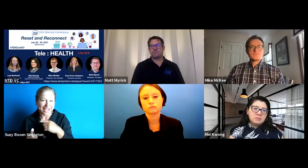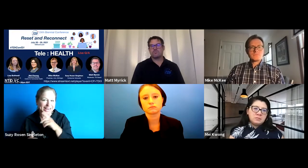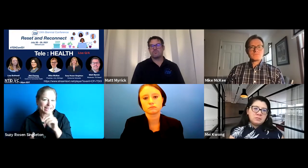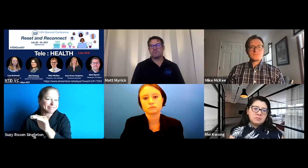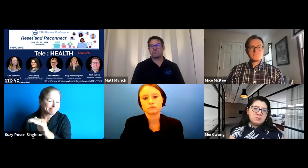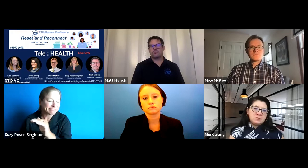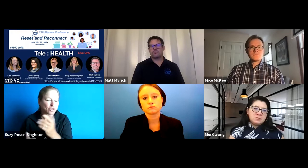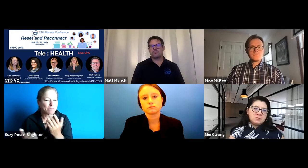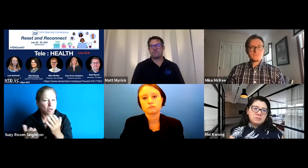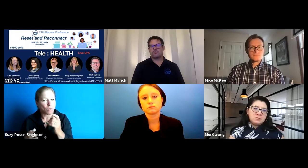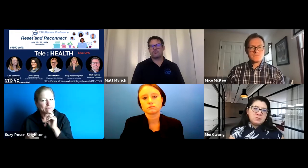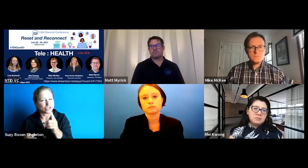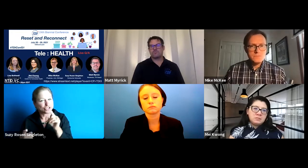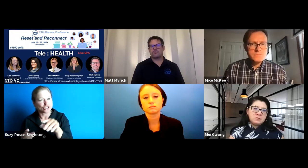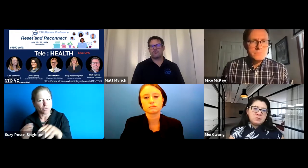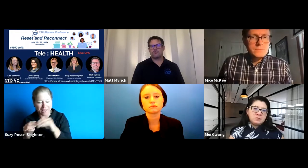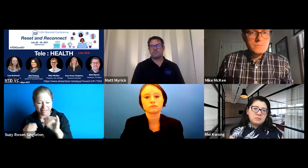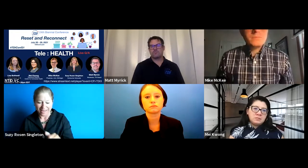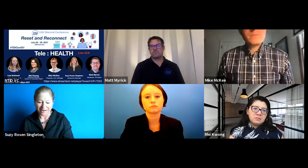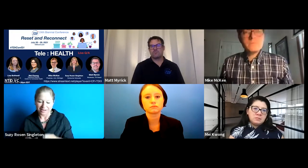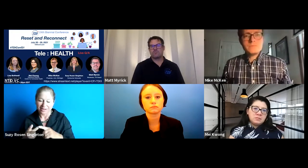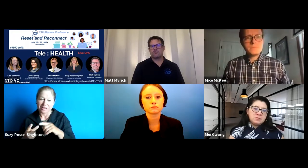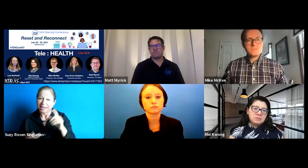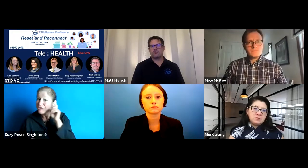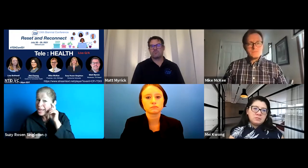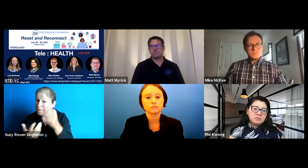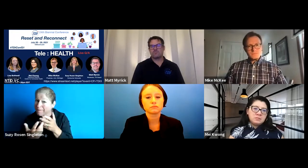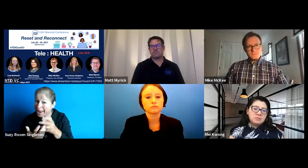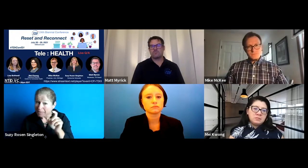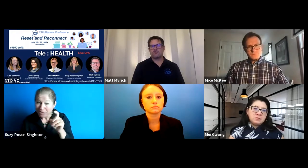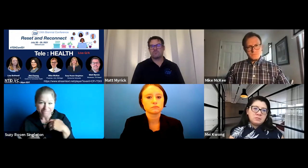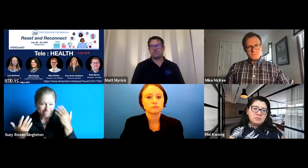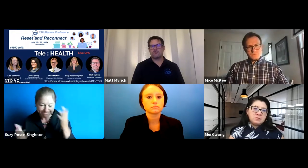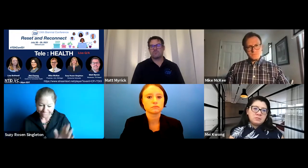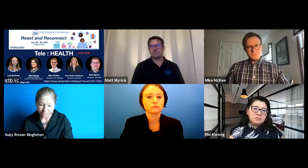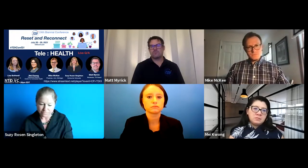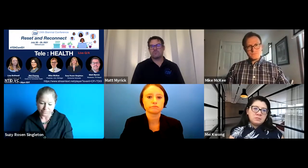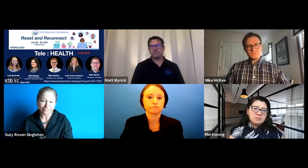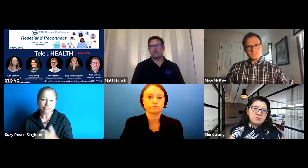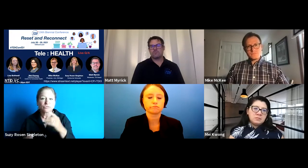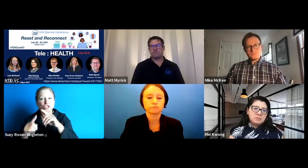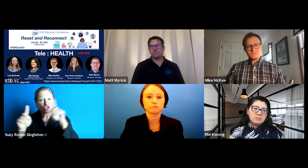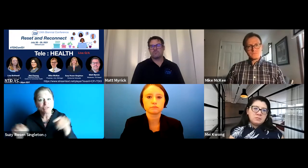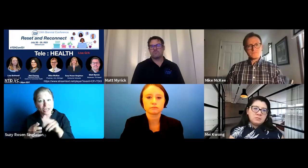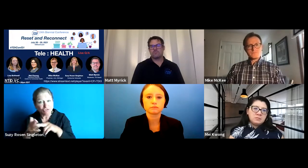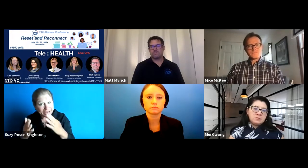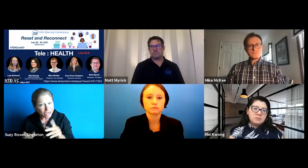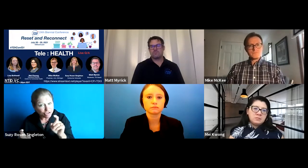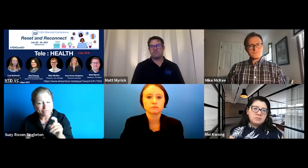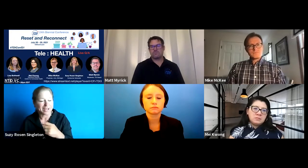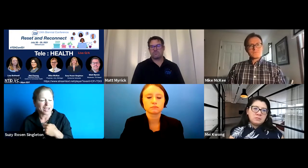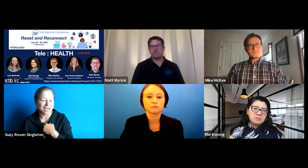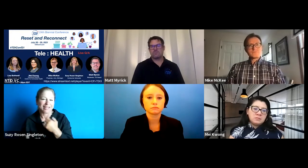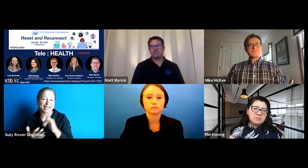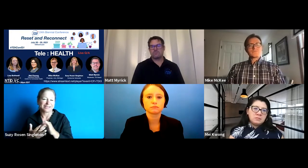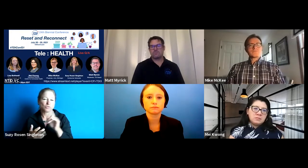particular platform I'm talking about has captioning. I had asked and made sure that they should be aware of that. Whether those things are hearing aid compatible, I can't speak